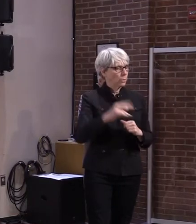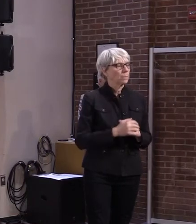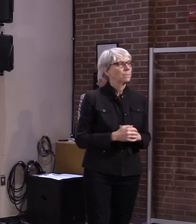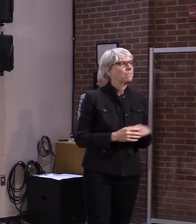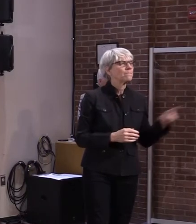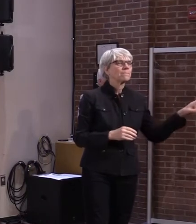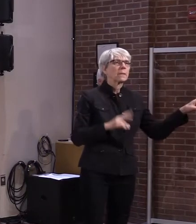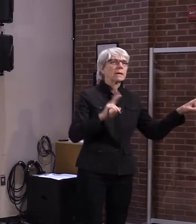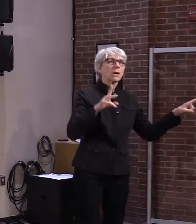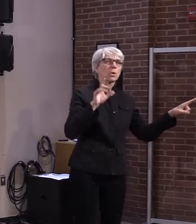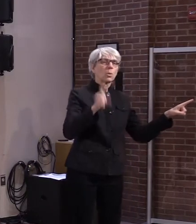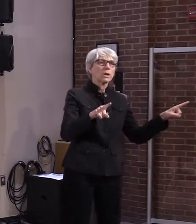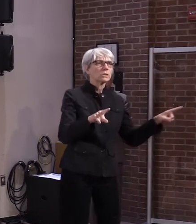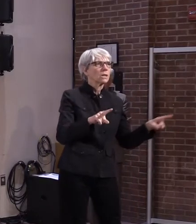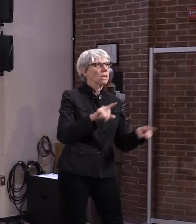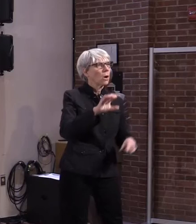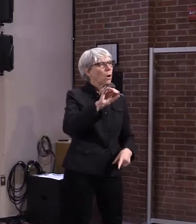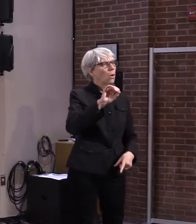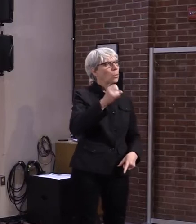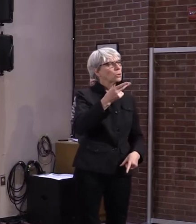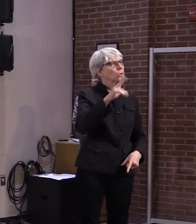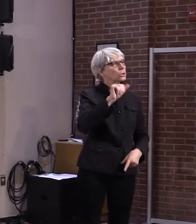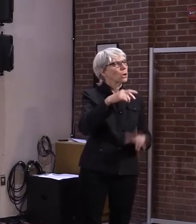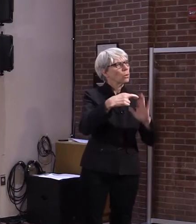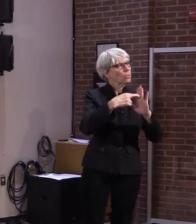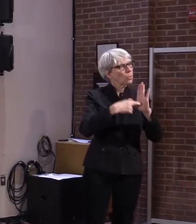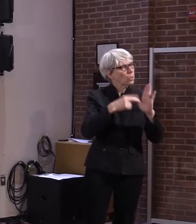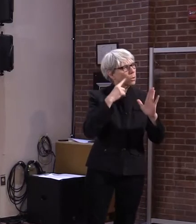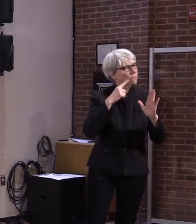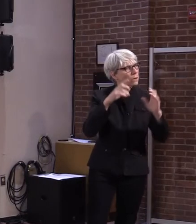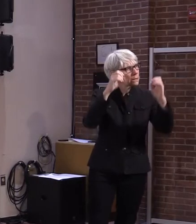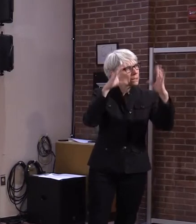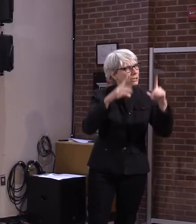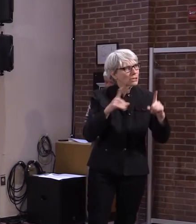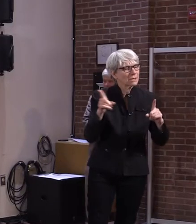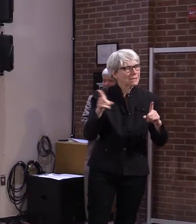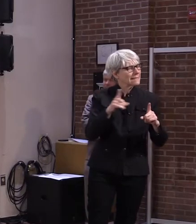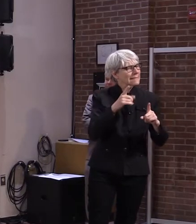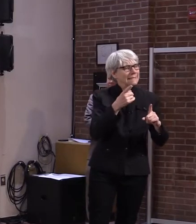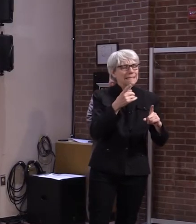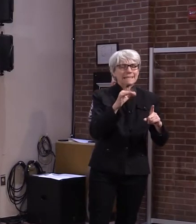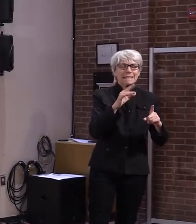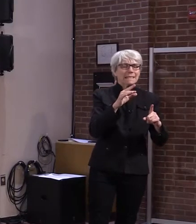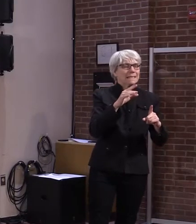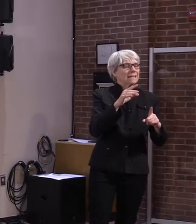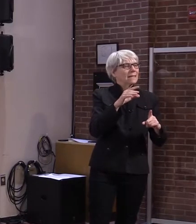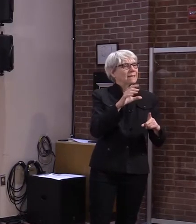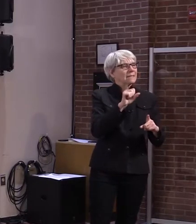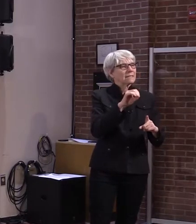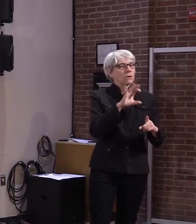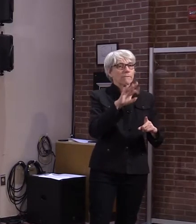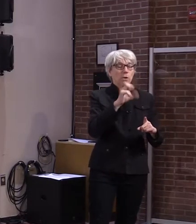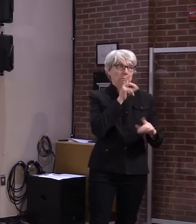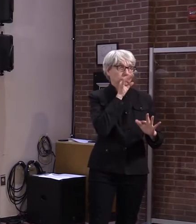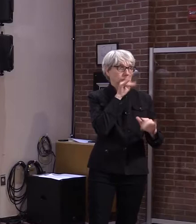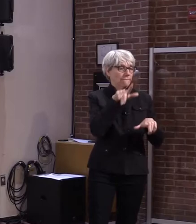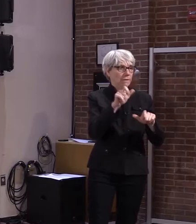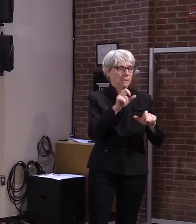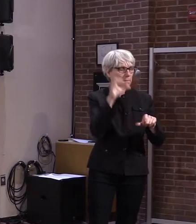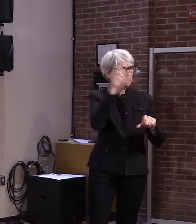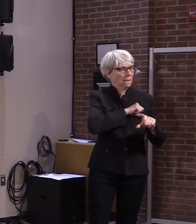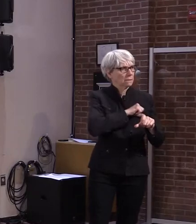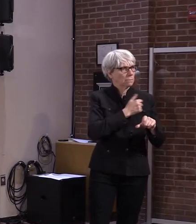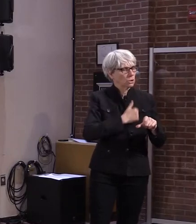OSHA rule for teachers? That went a little fast, and I wasn't clear how that was going to work. What would be the timeline,